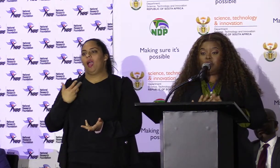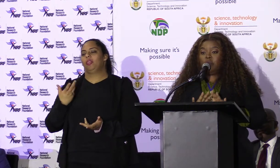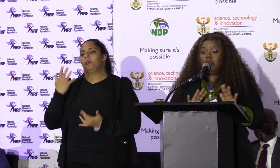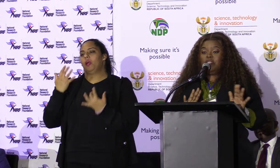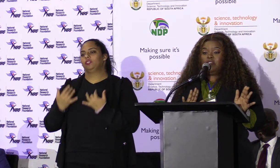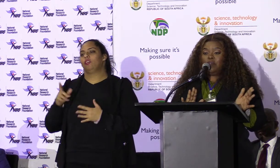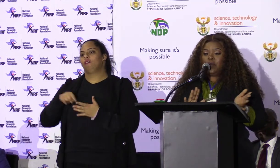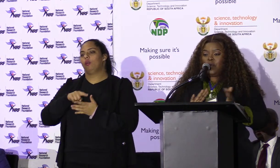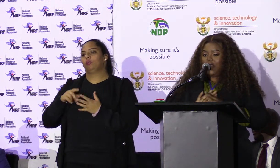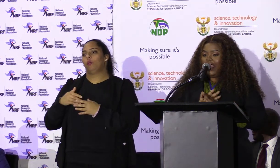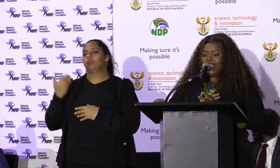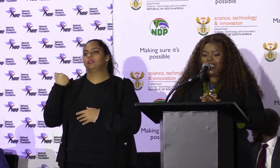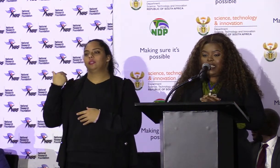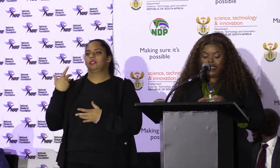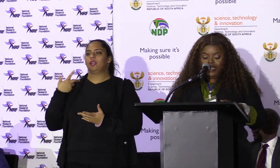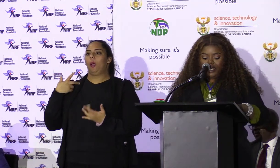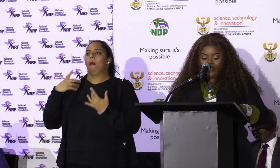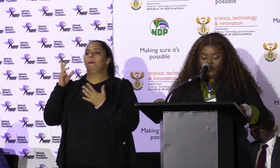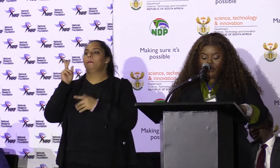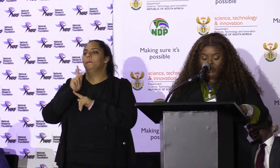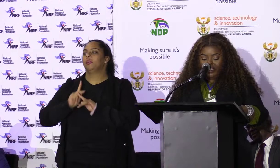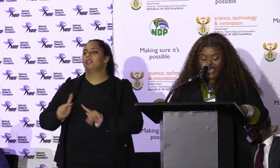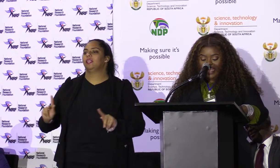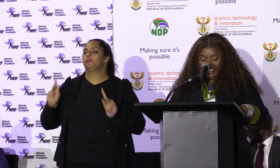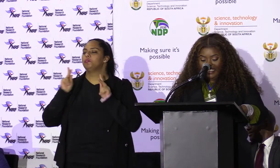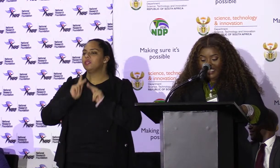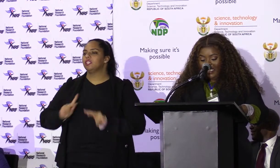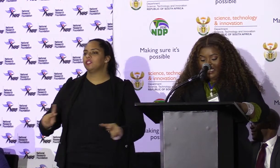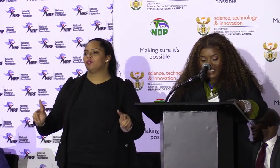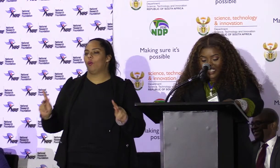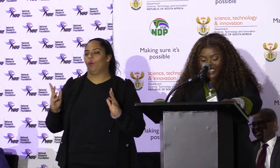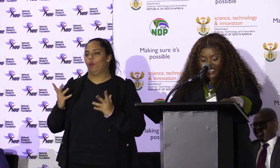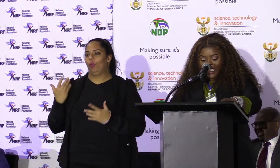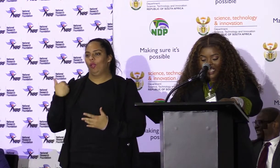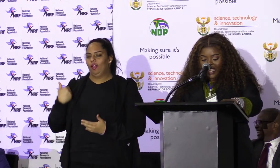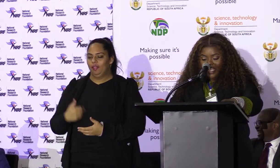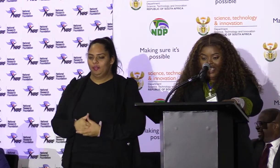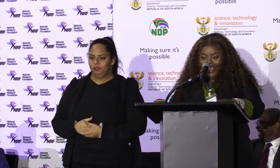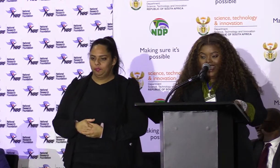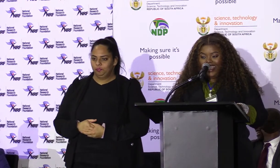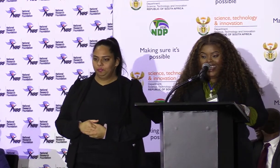budget vote was so peaceful and so orderly.